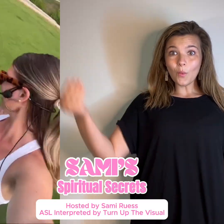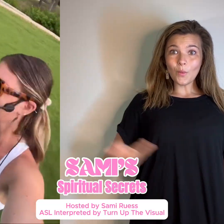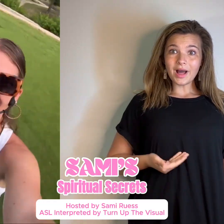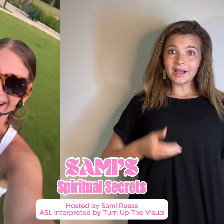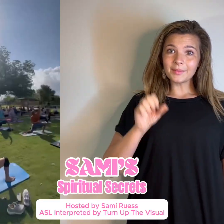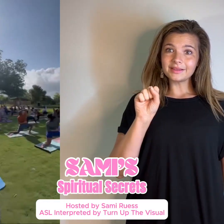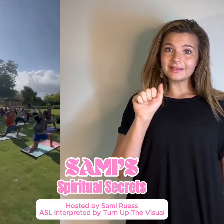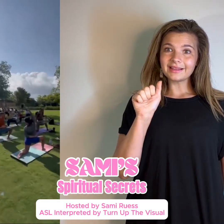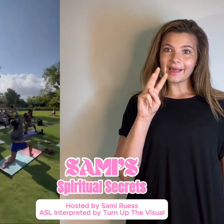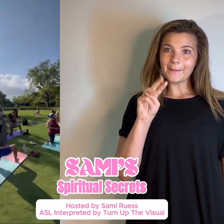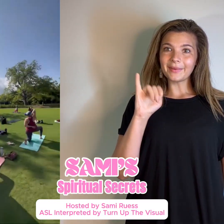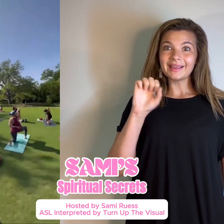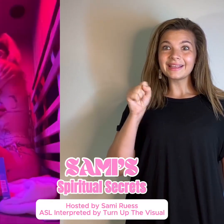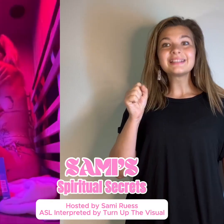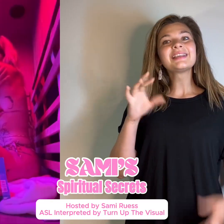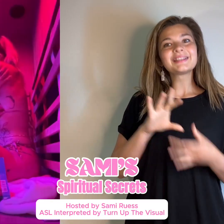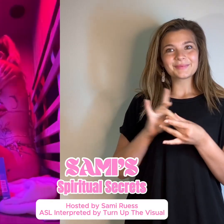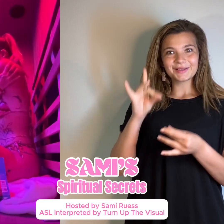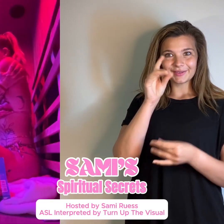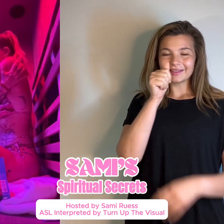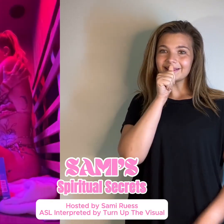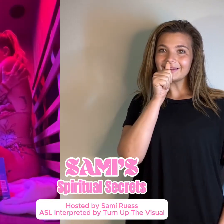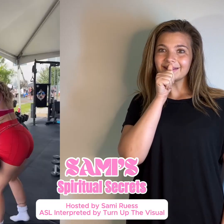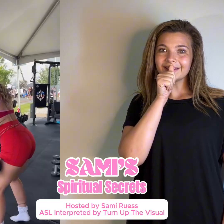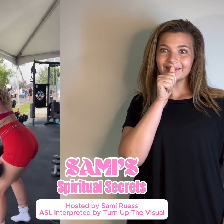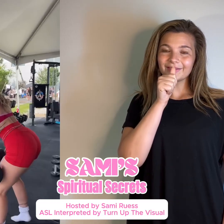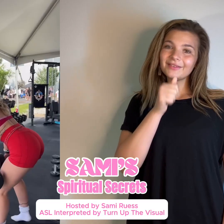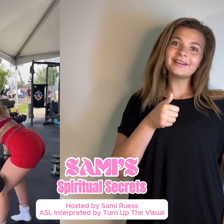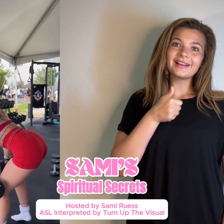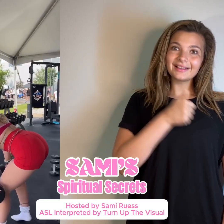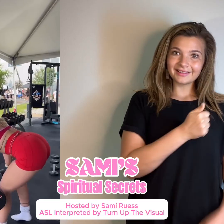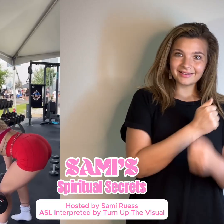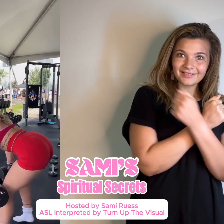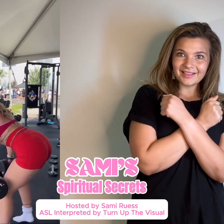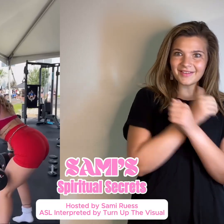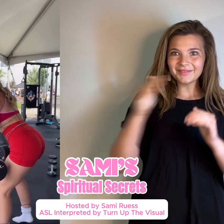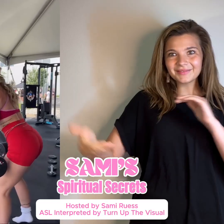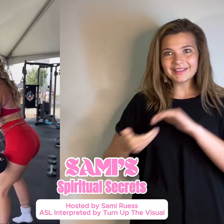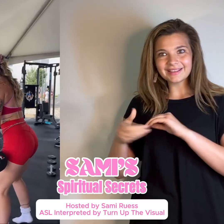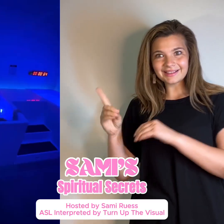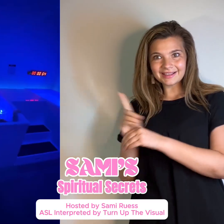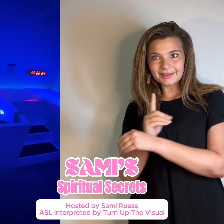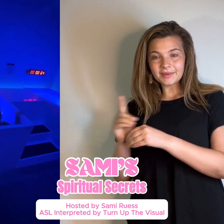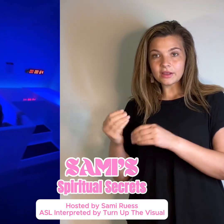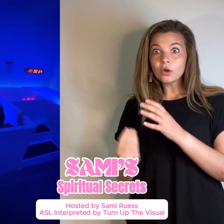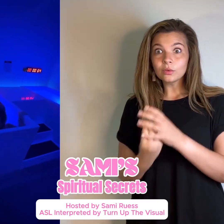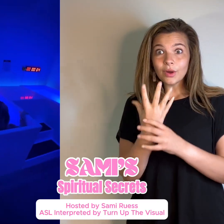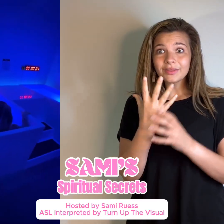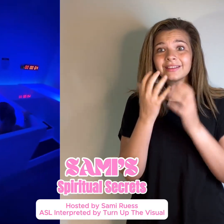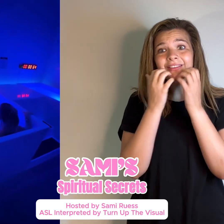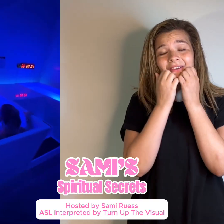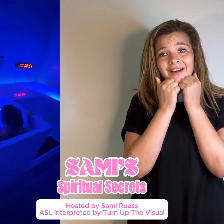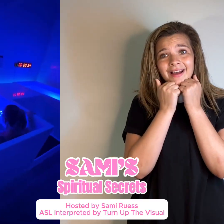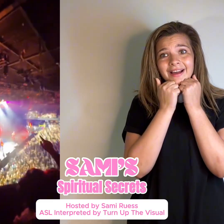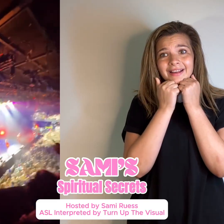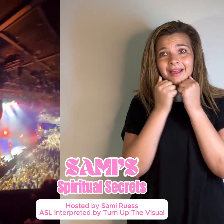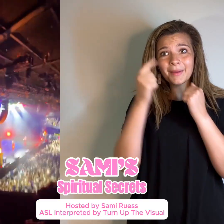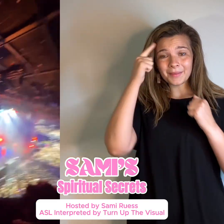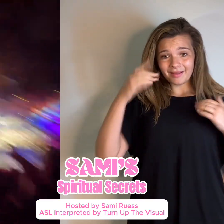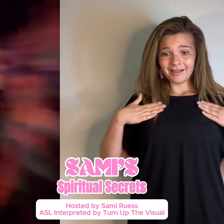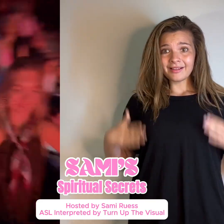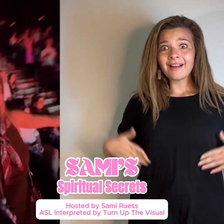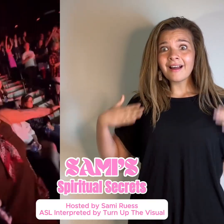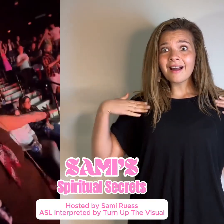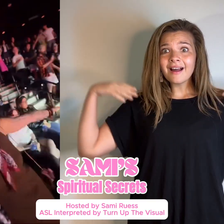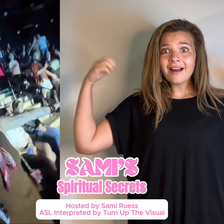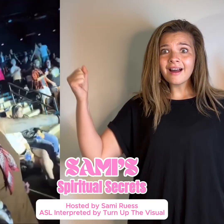Welcome to Sami's Spiritual Secrets, where self-love meets discipline, growth is divine, and wellness